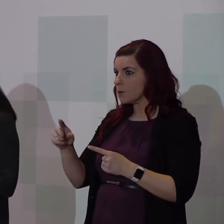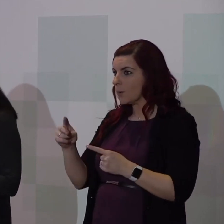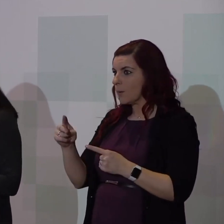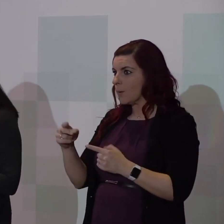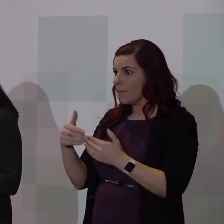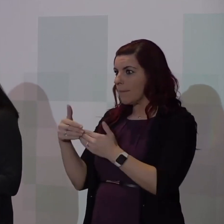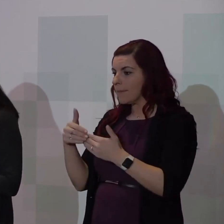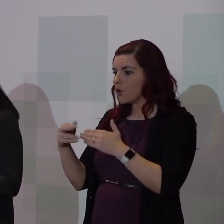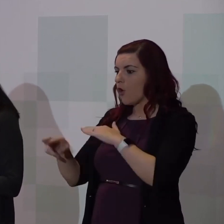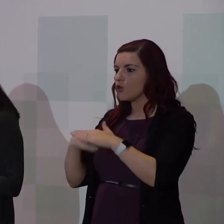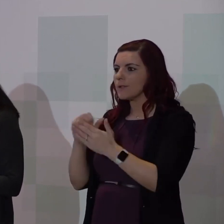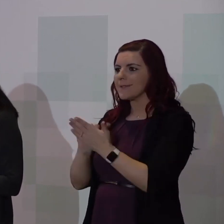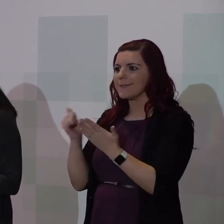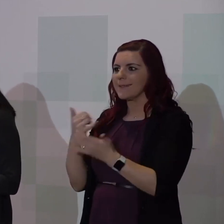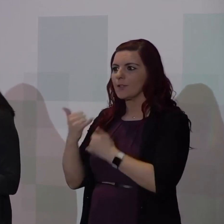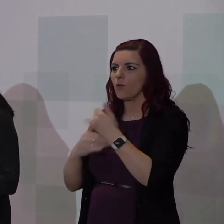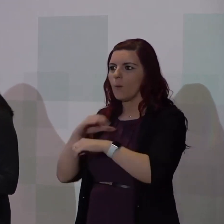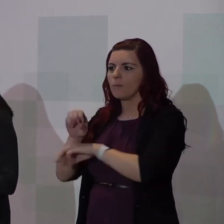16.